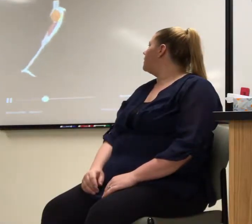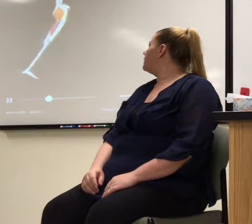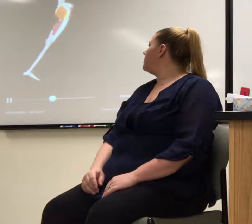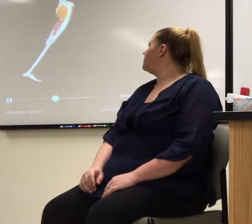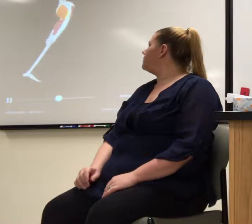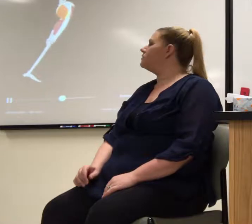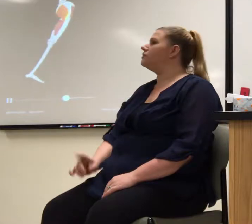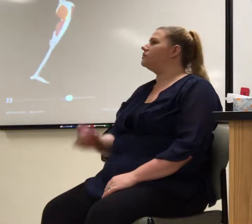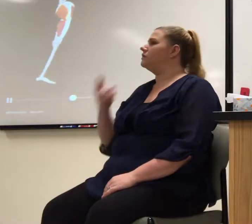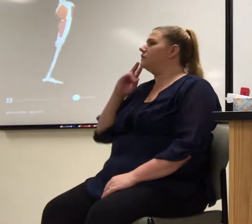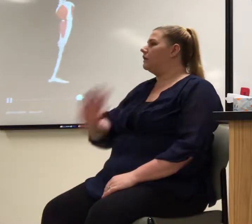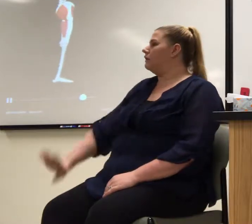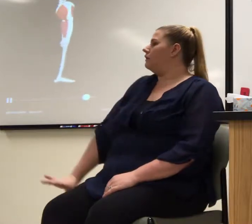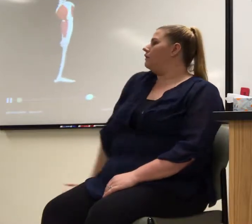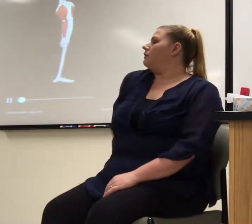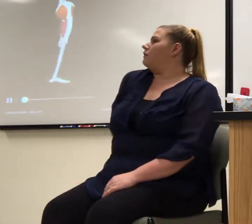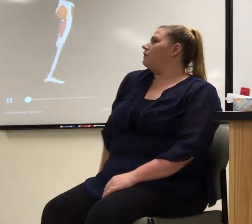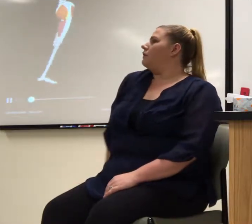That's a little better.